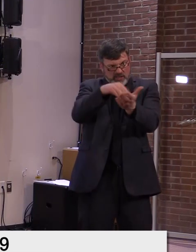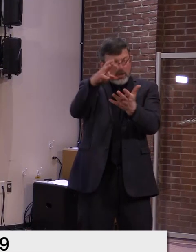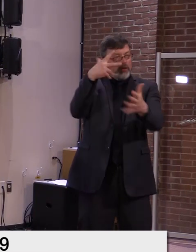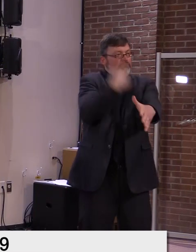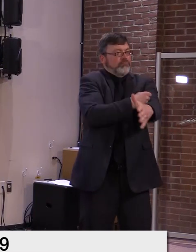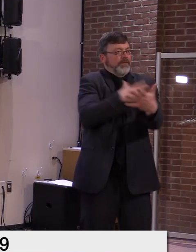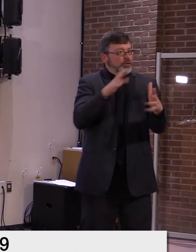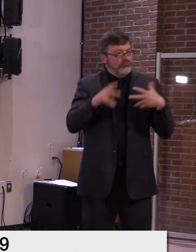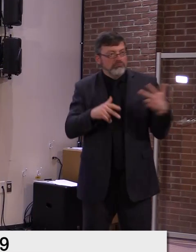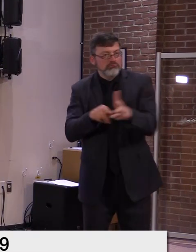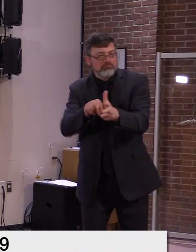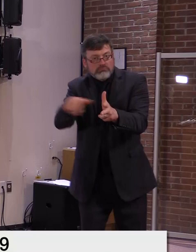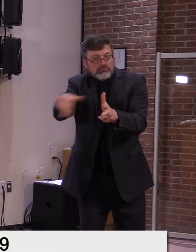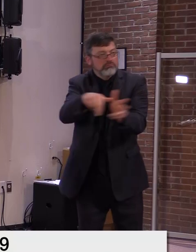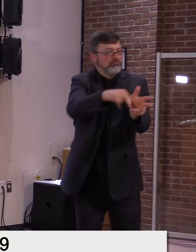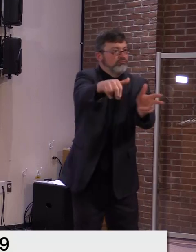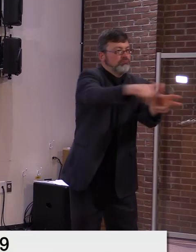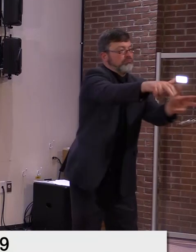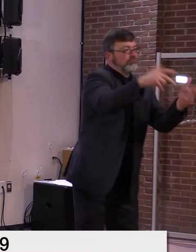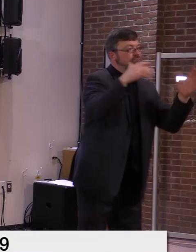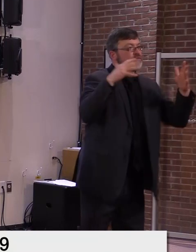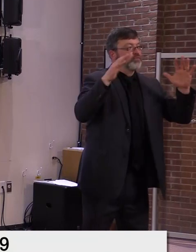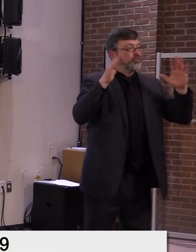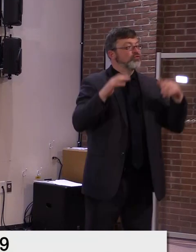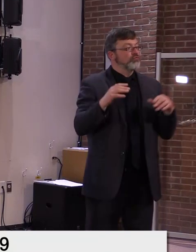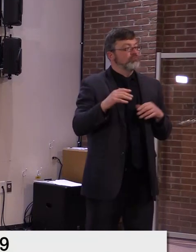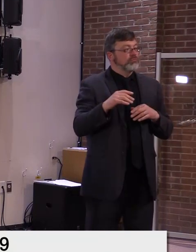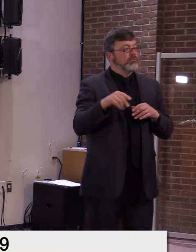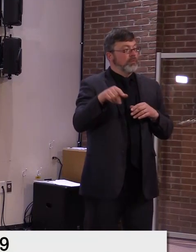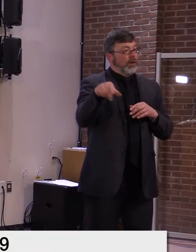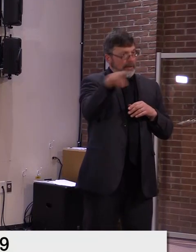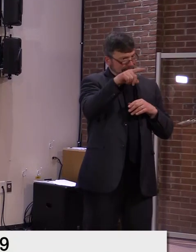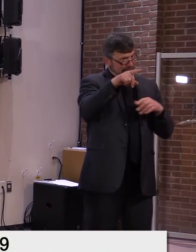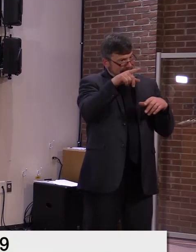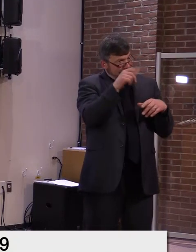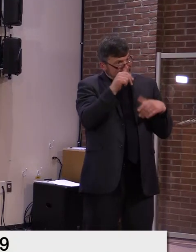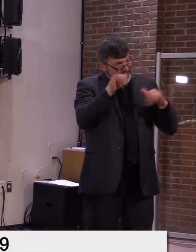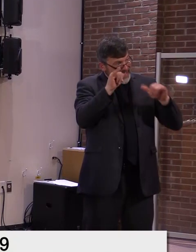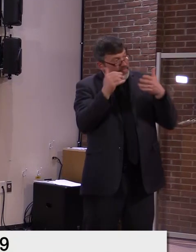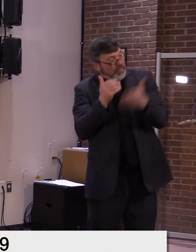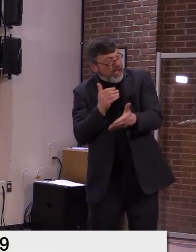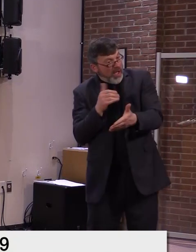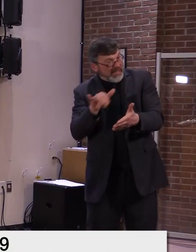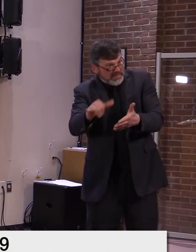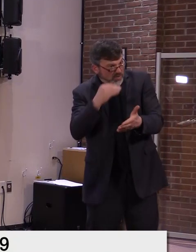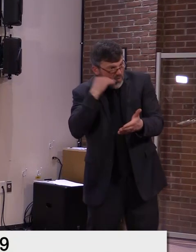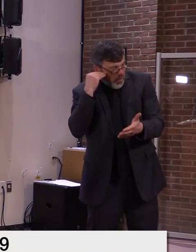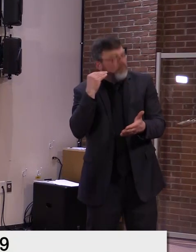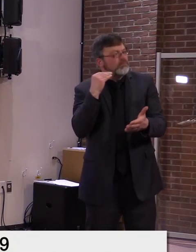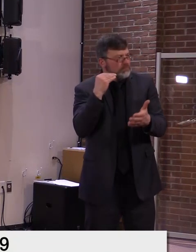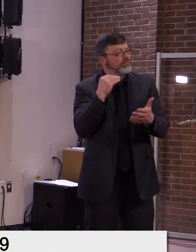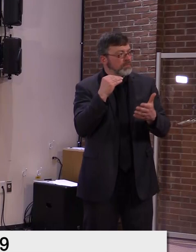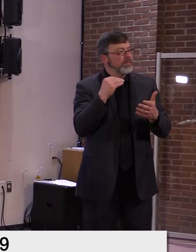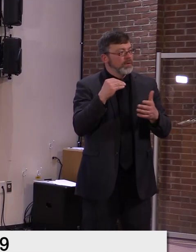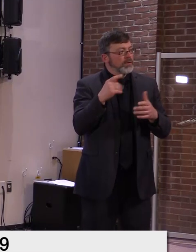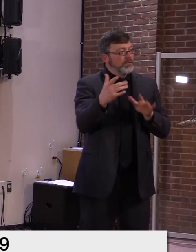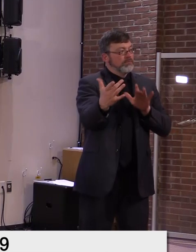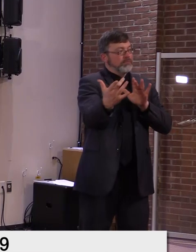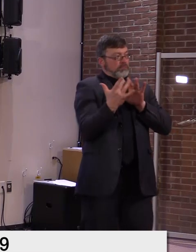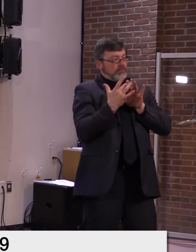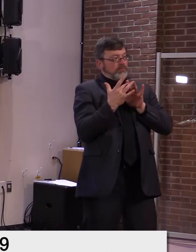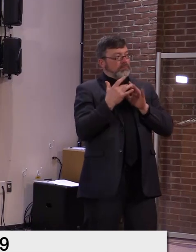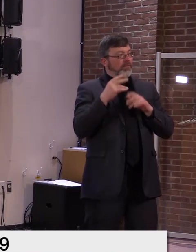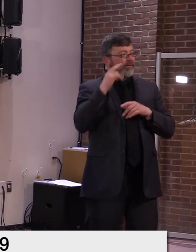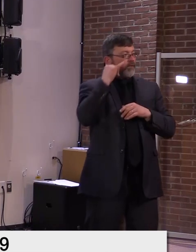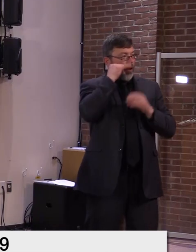different number, so just I want to point that out, that this is a different number to call if you're a homebound individual